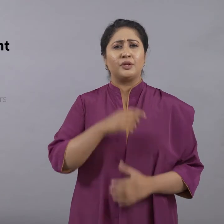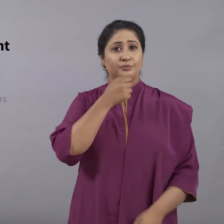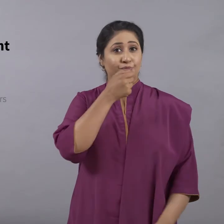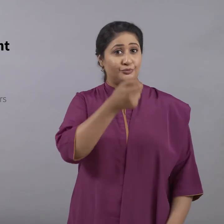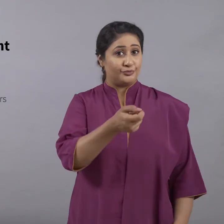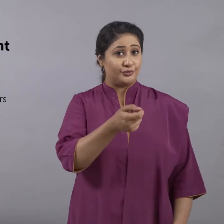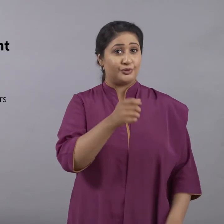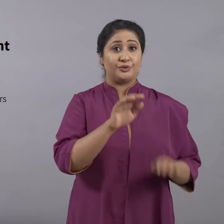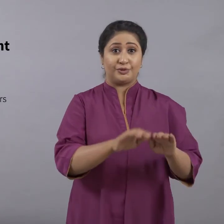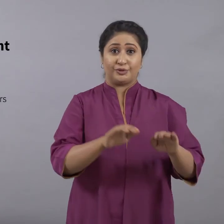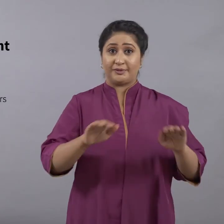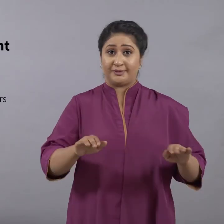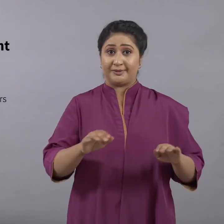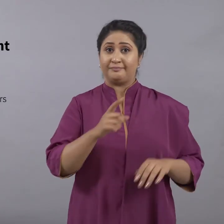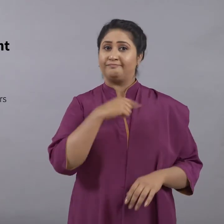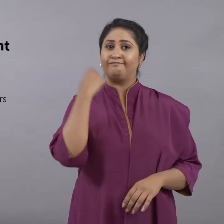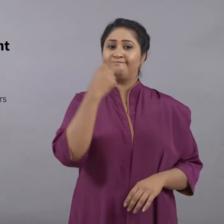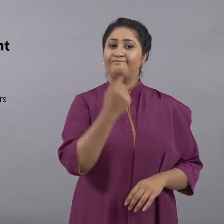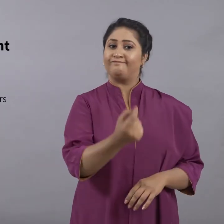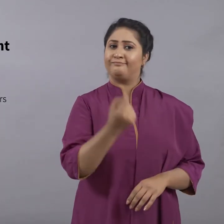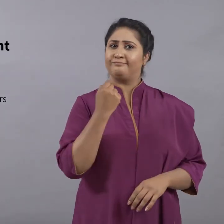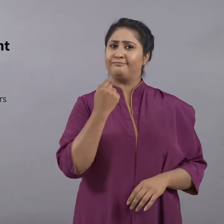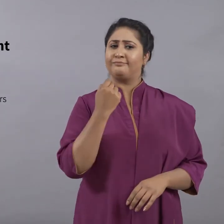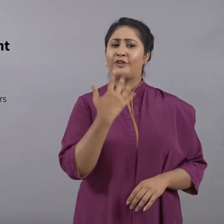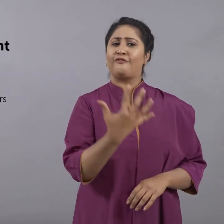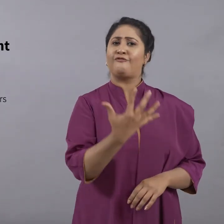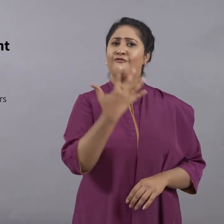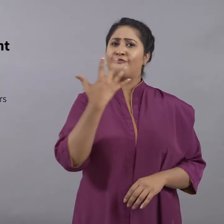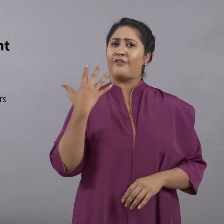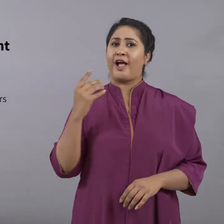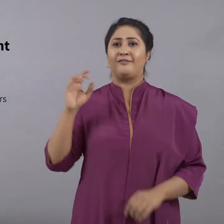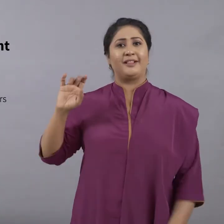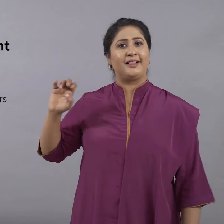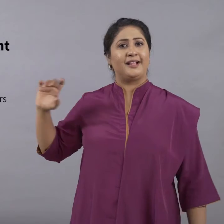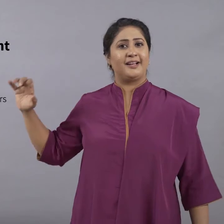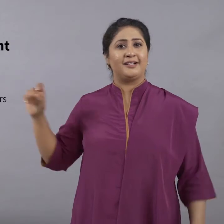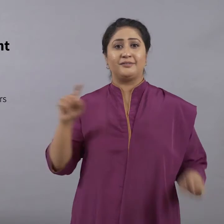Ask the student to recognize any 5 letters from the letter list.